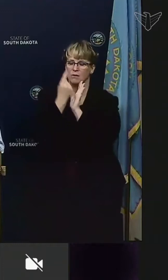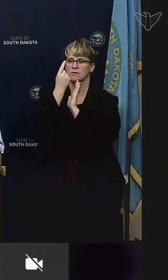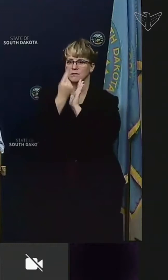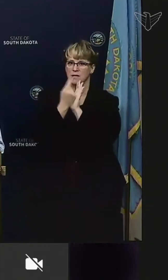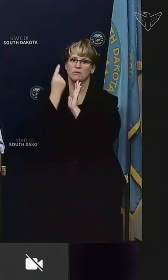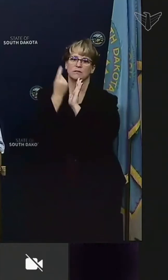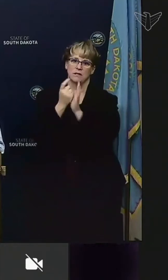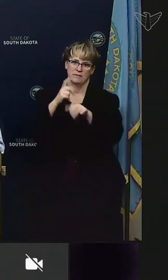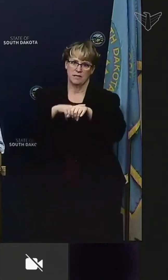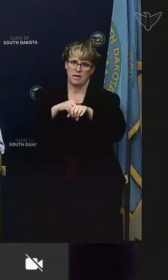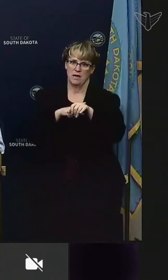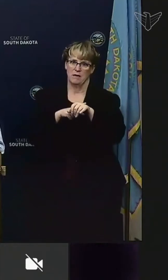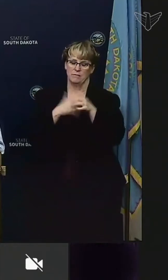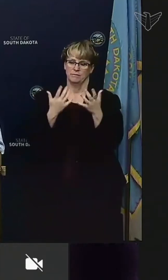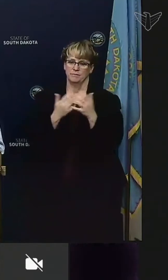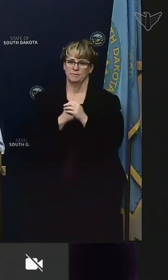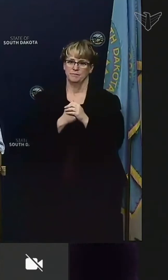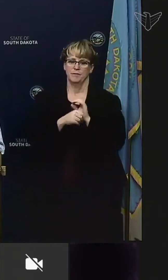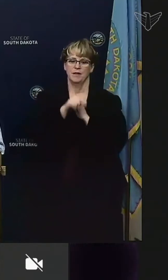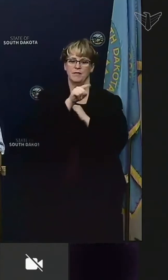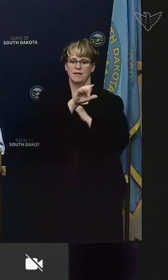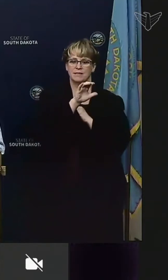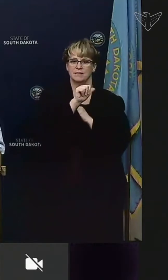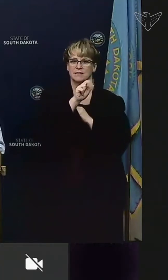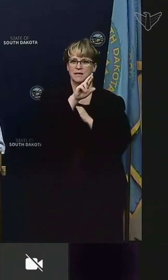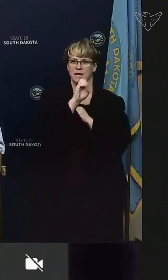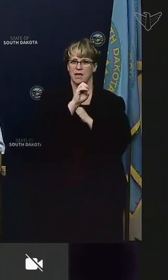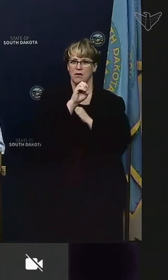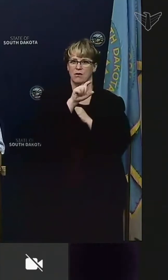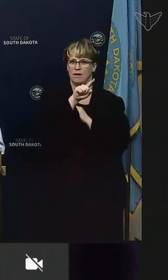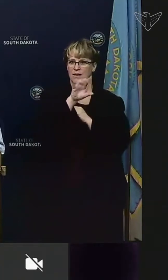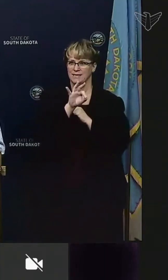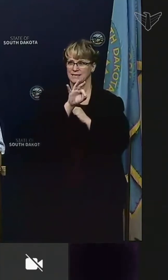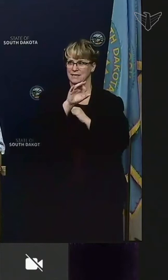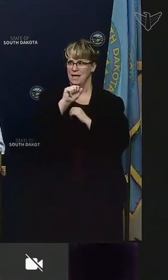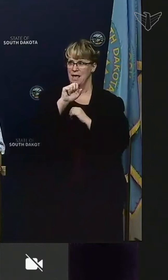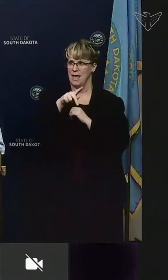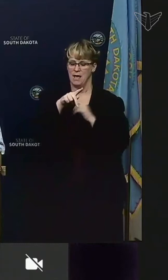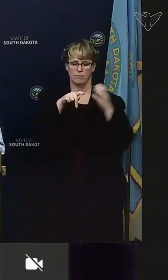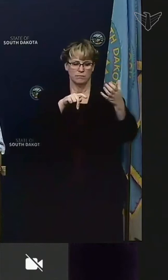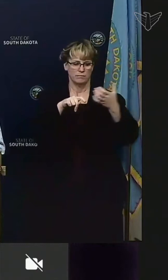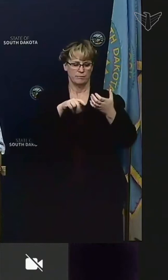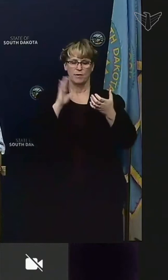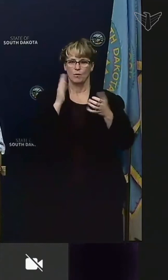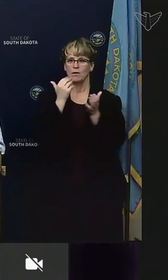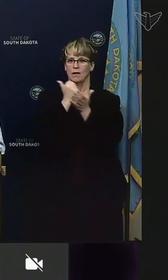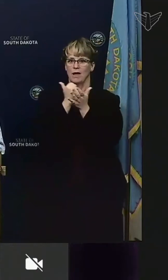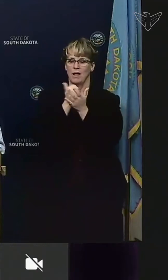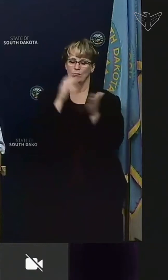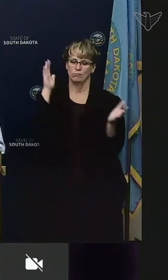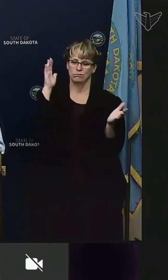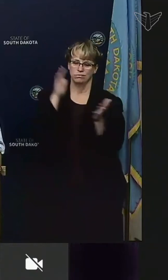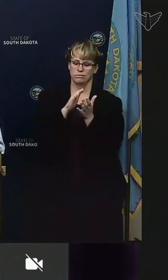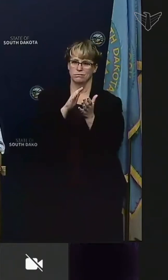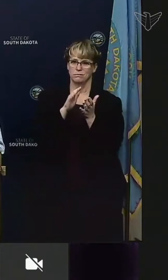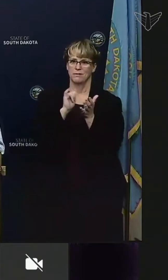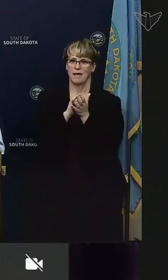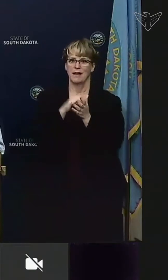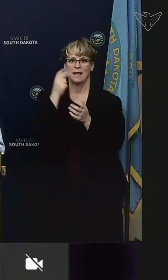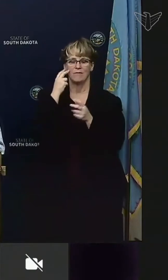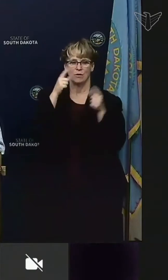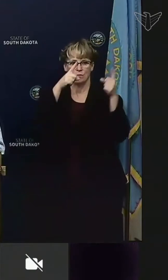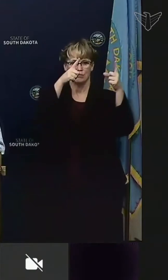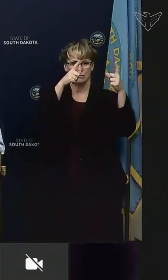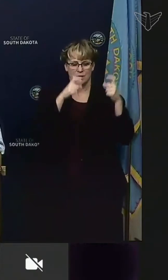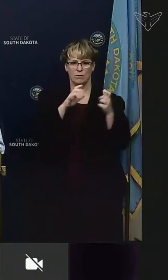hours of time. This Care19 app will streamline that process greatly. If you will